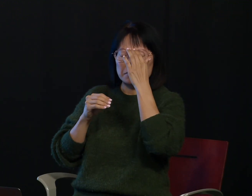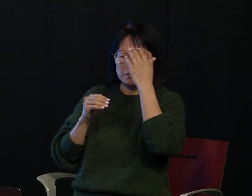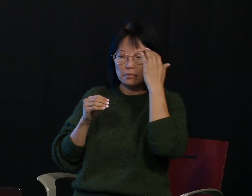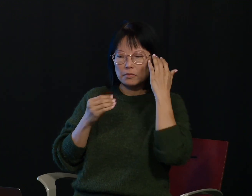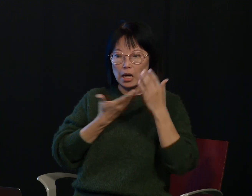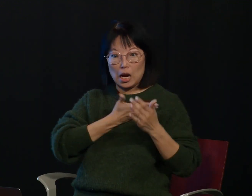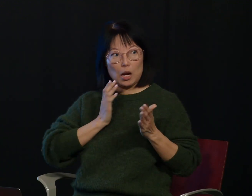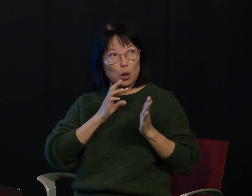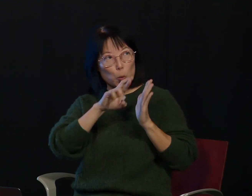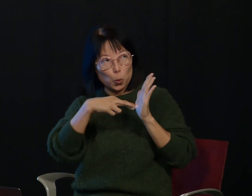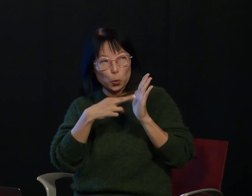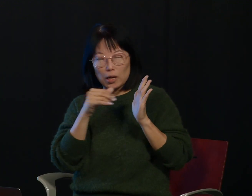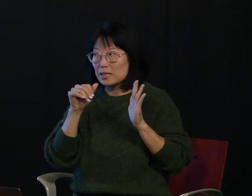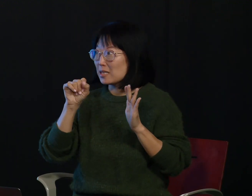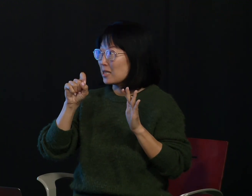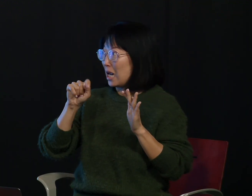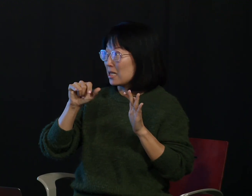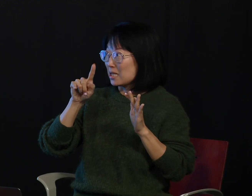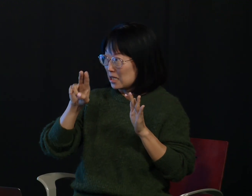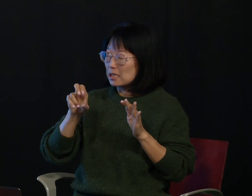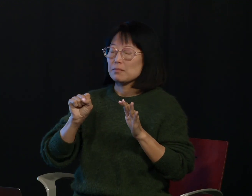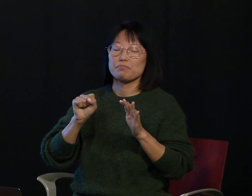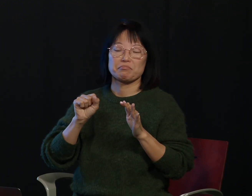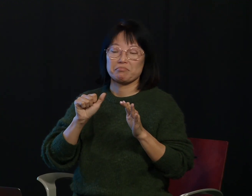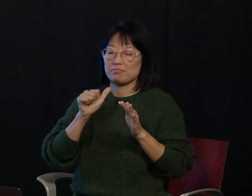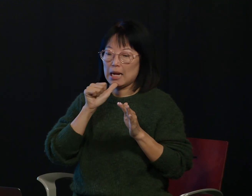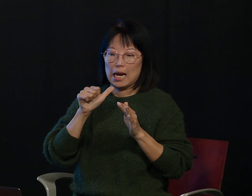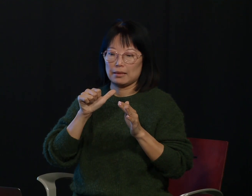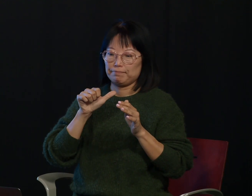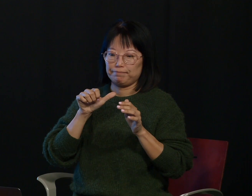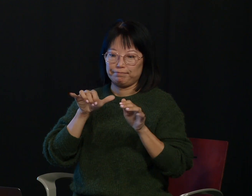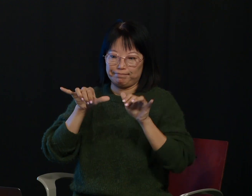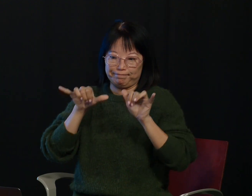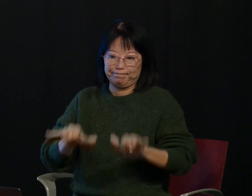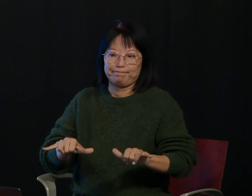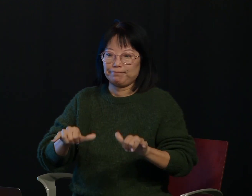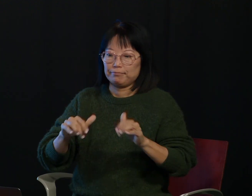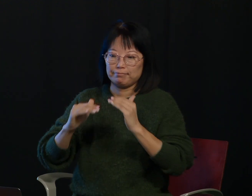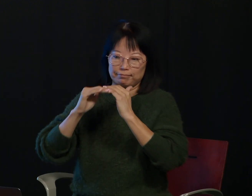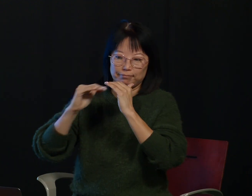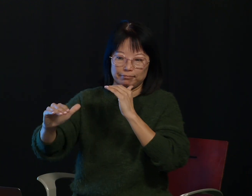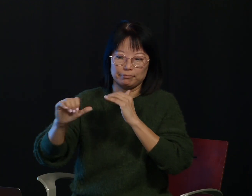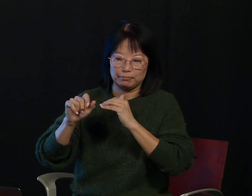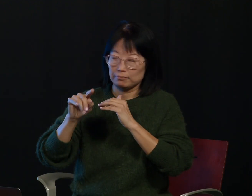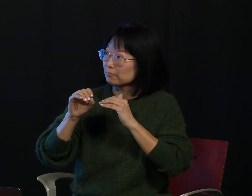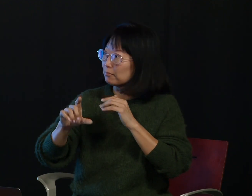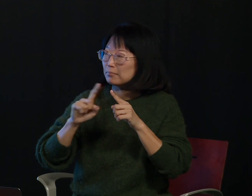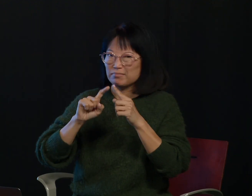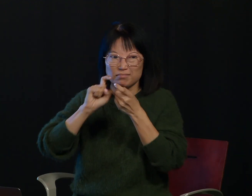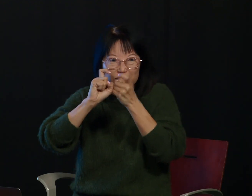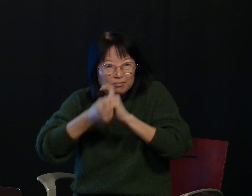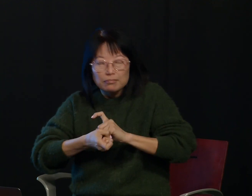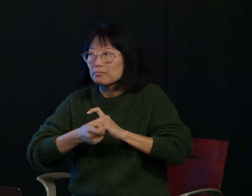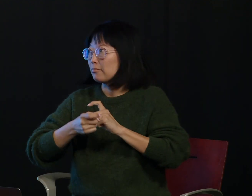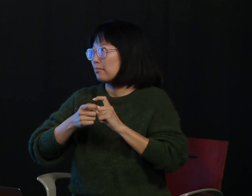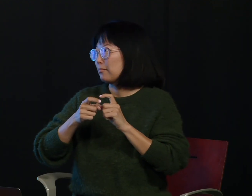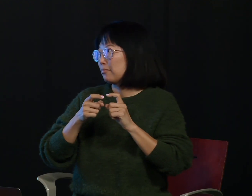add that our role and status isn't static. It is dynamic and